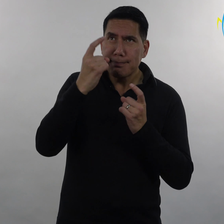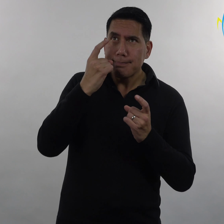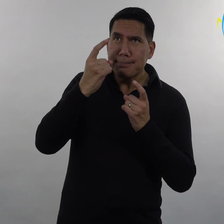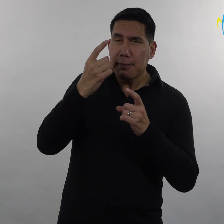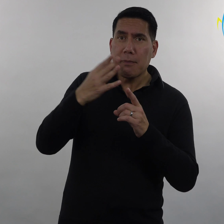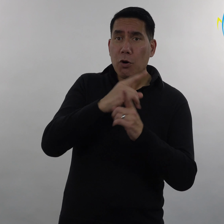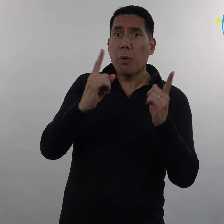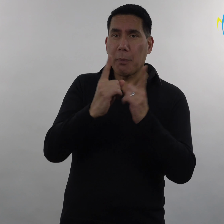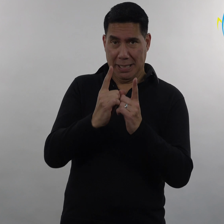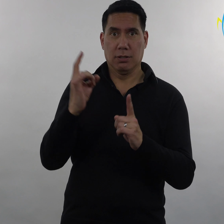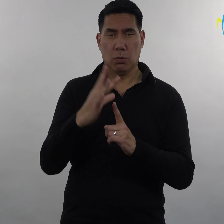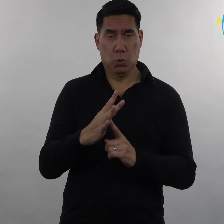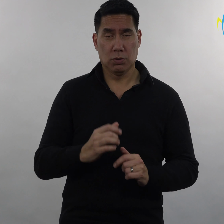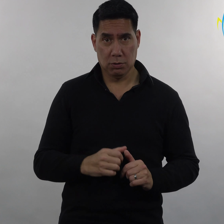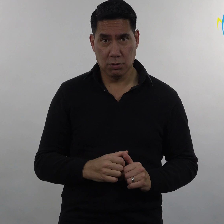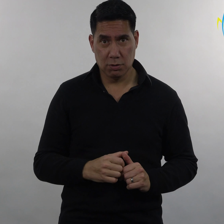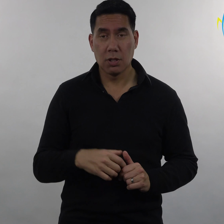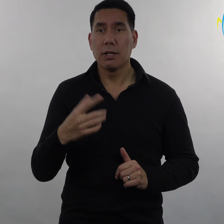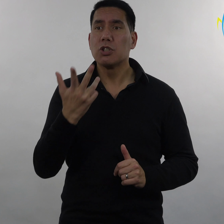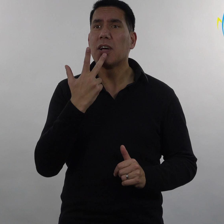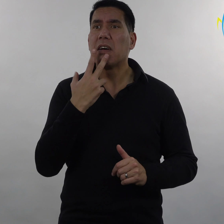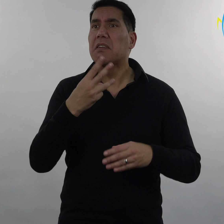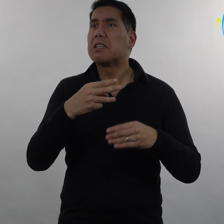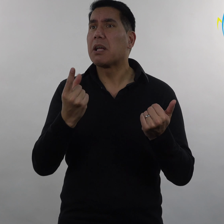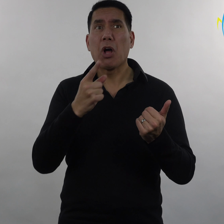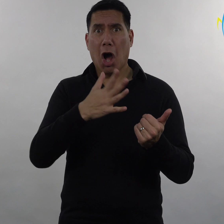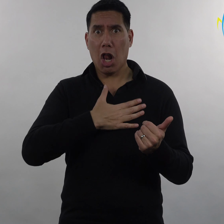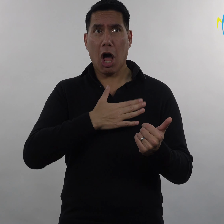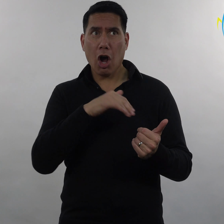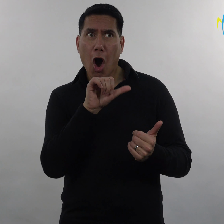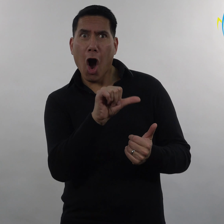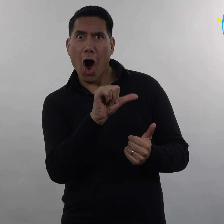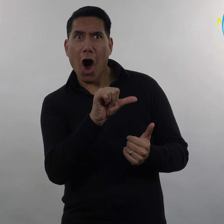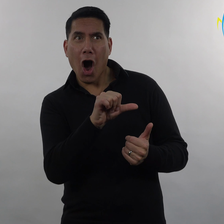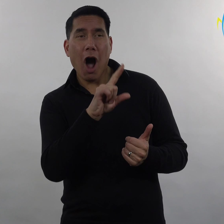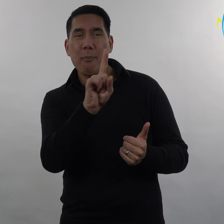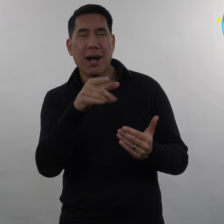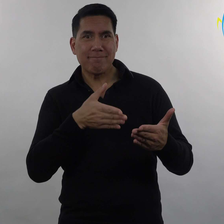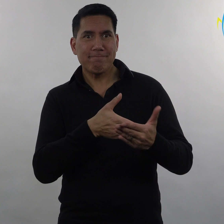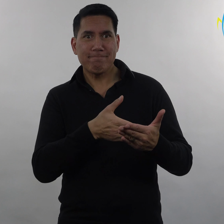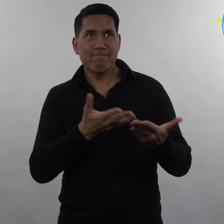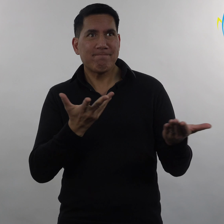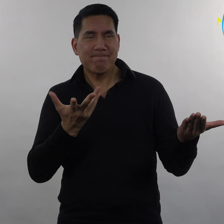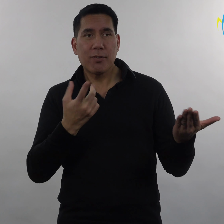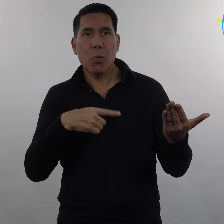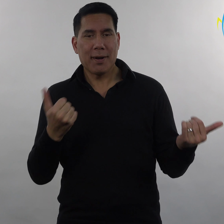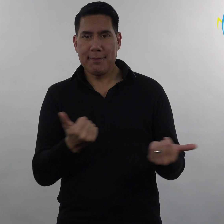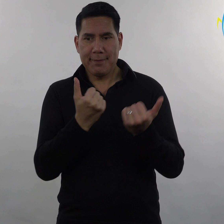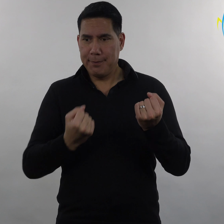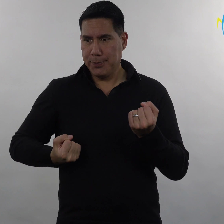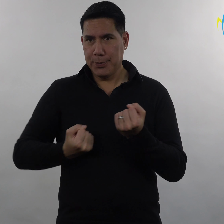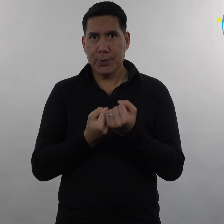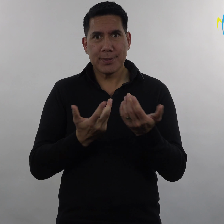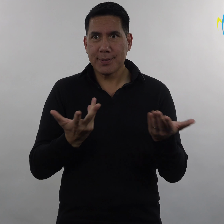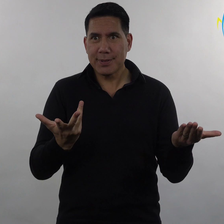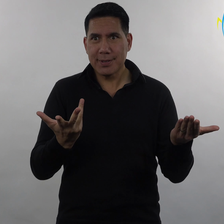It's important to have considered these questions before the planning meeting, particularly if there's something you enjoy but have difficulty accessing